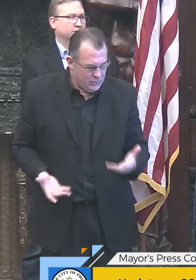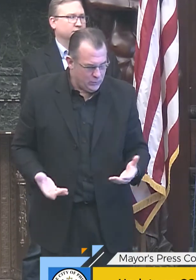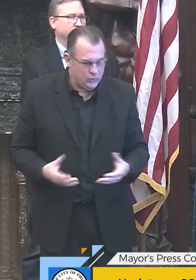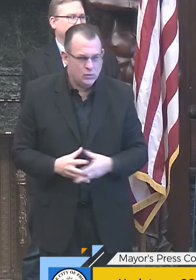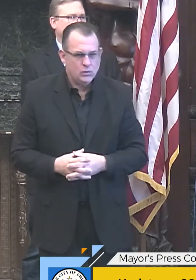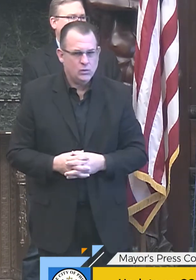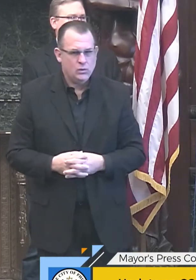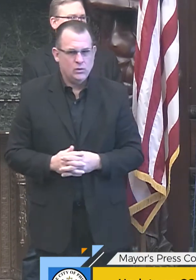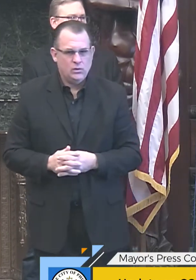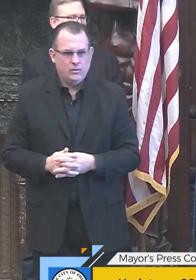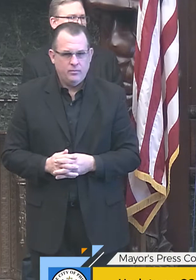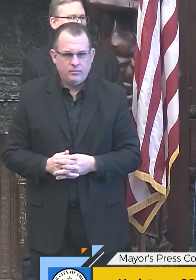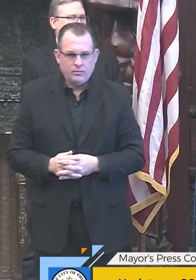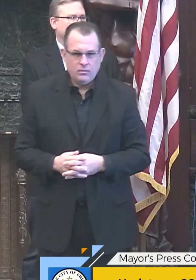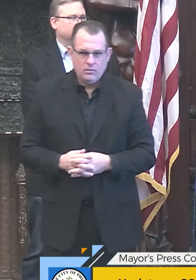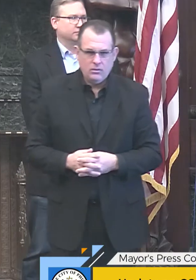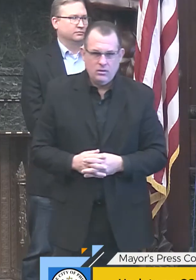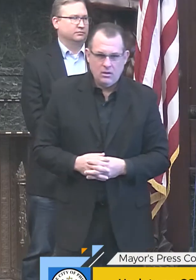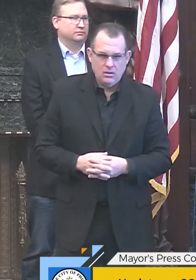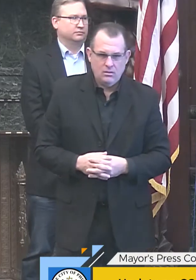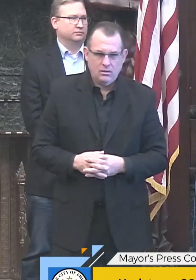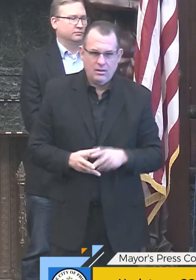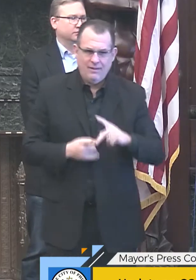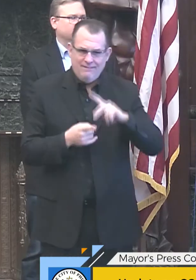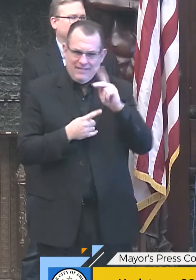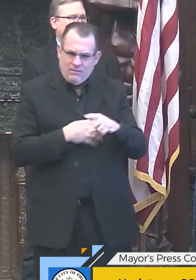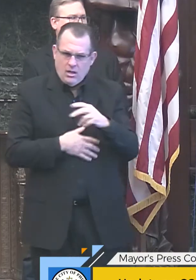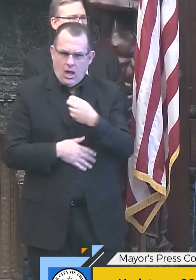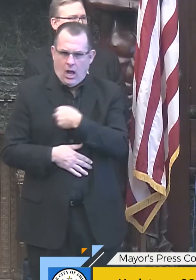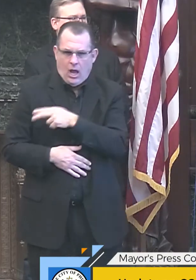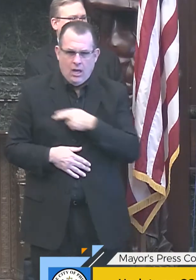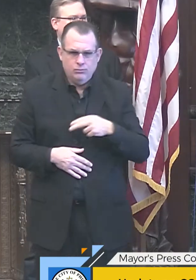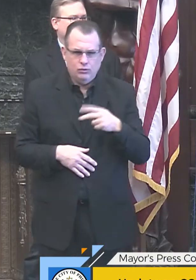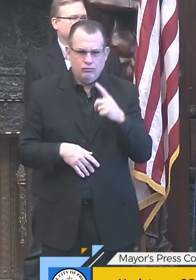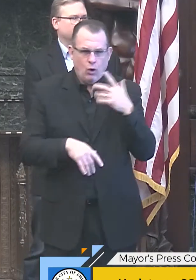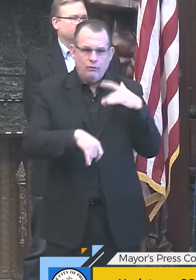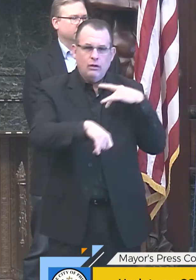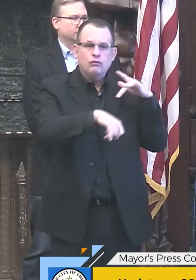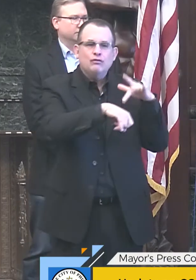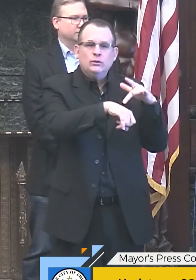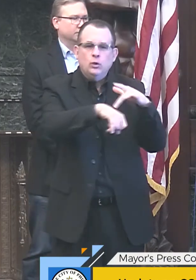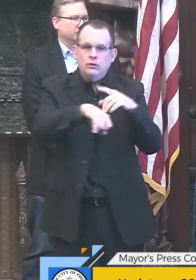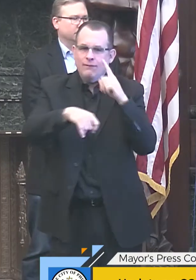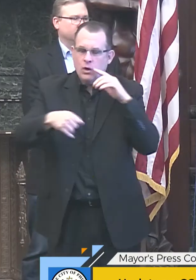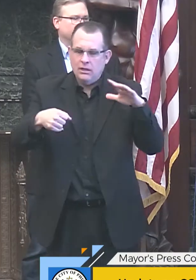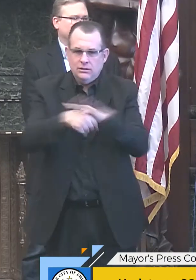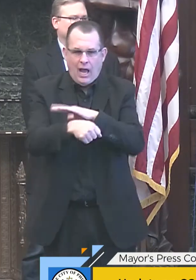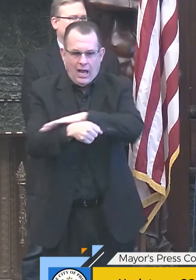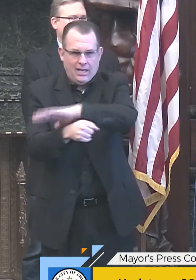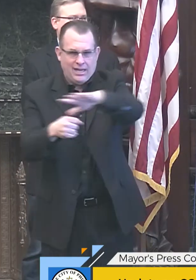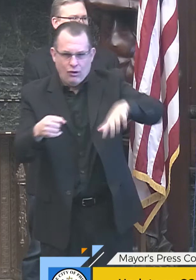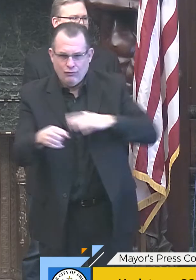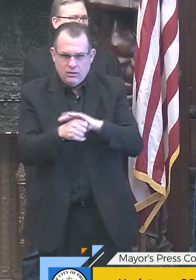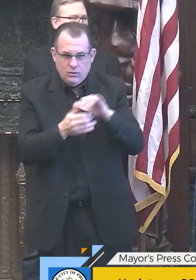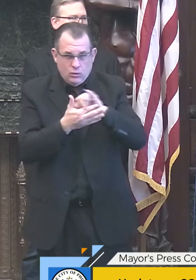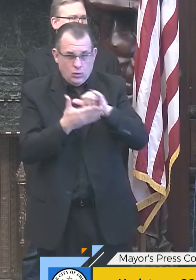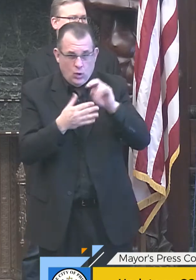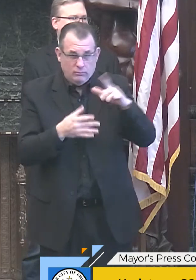Under ordinary circumstances, the Philadelphia hospitals serve as resources for the entire region. The New York City area hospitals are going to be